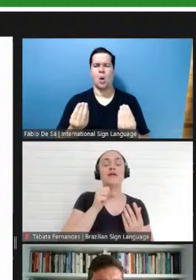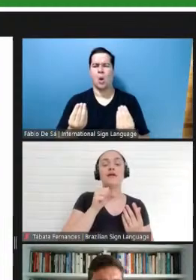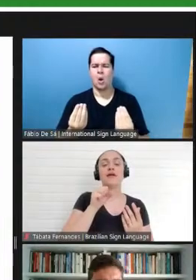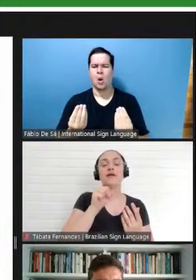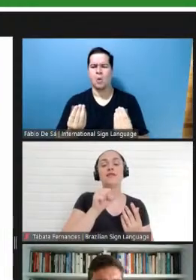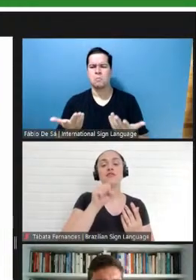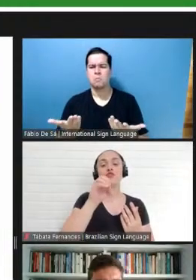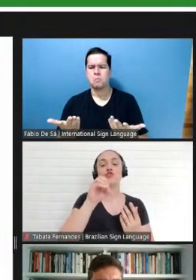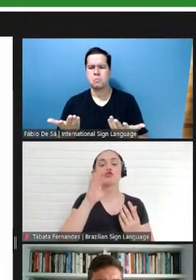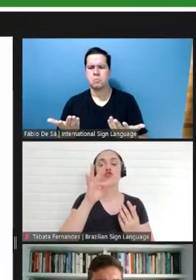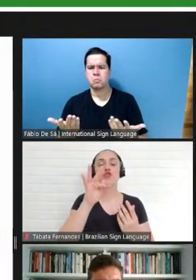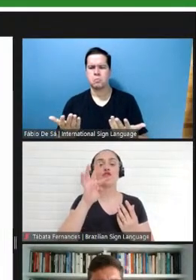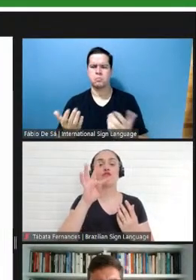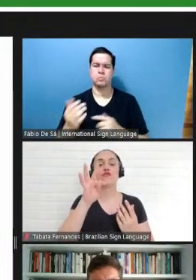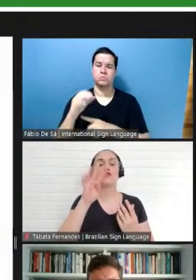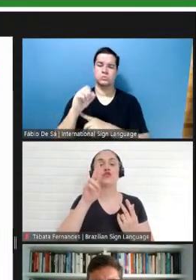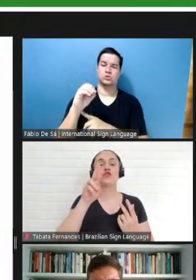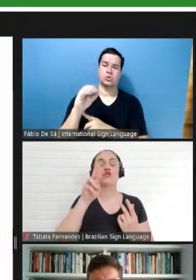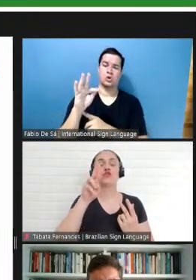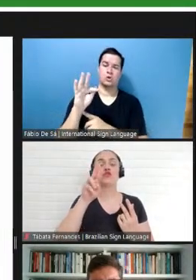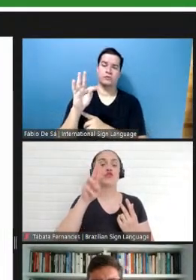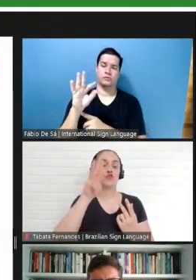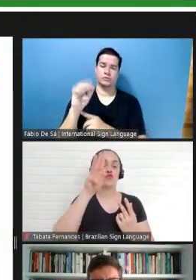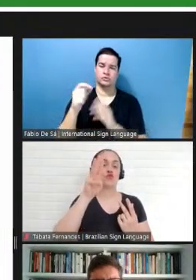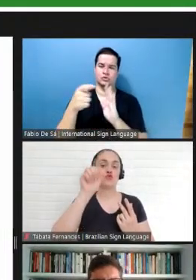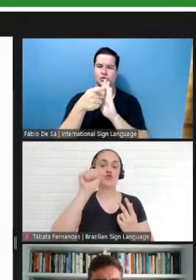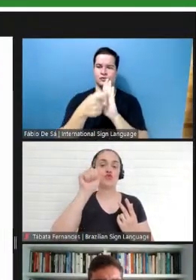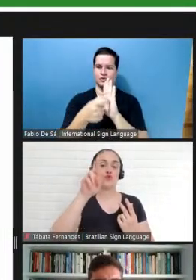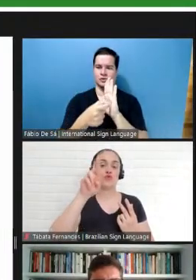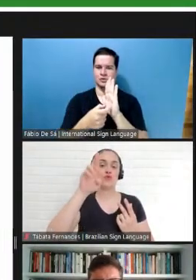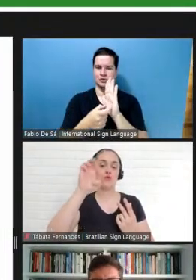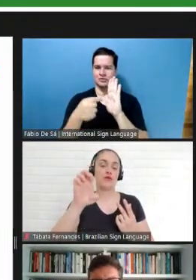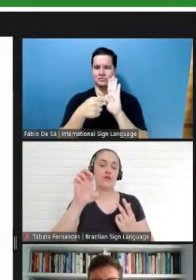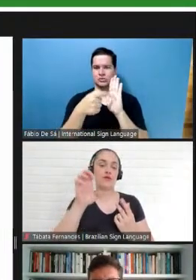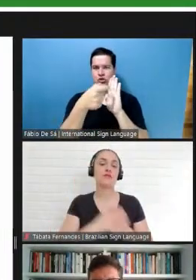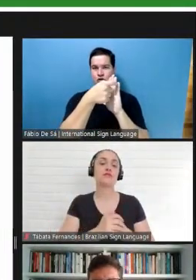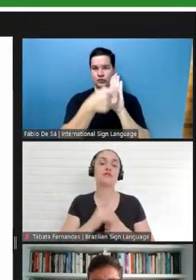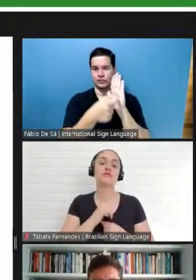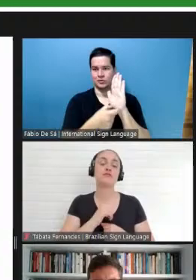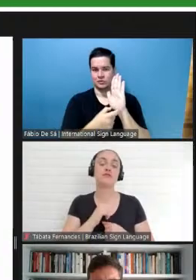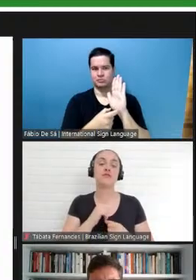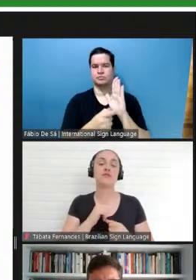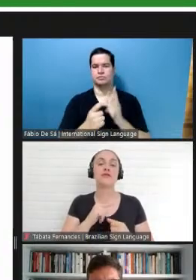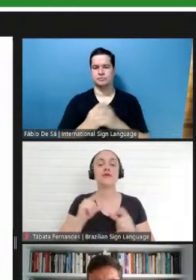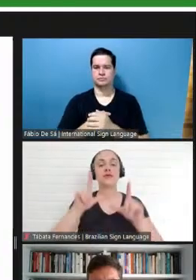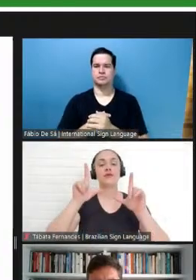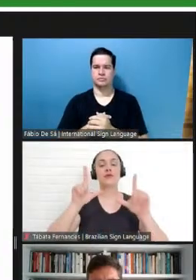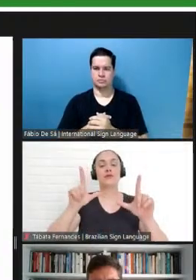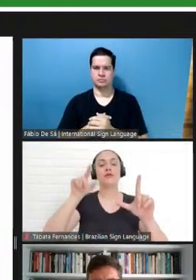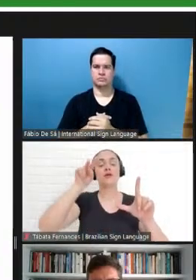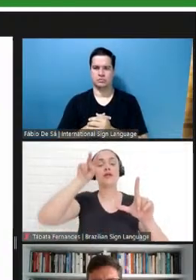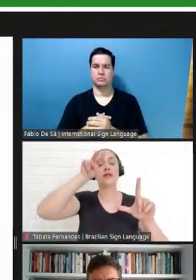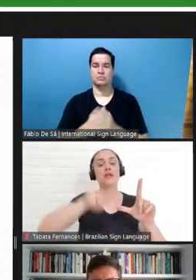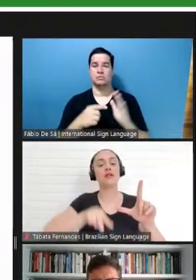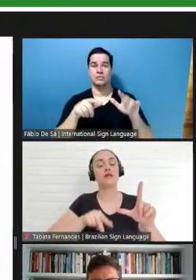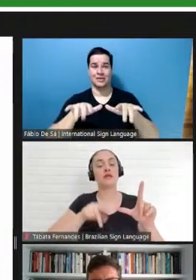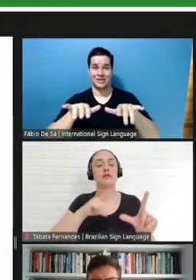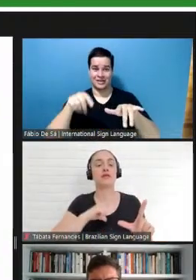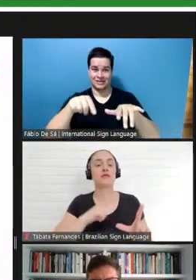are becoming more usable. And there is some really exciting work being done in augmented and virtual reality.